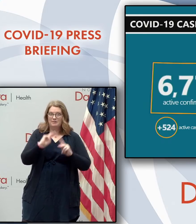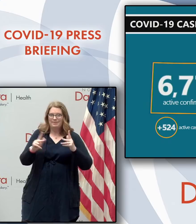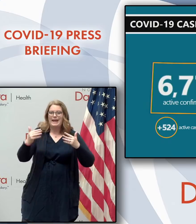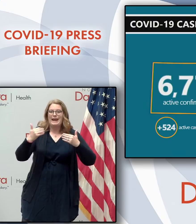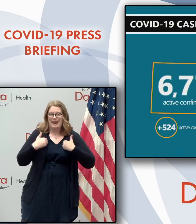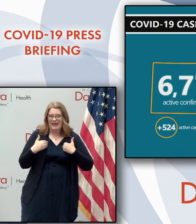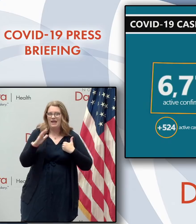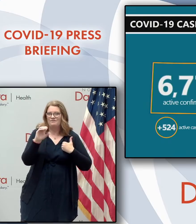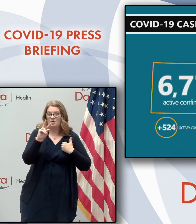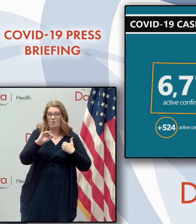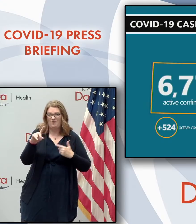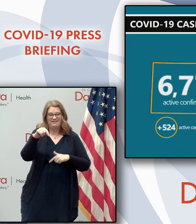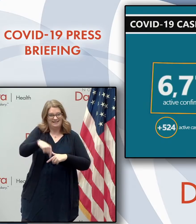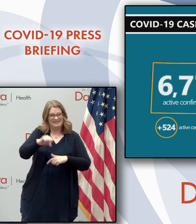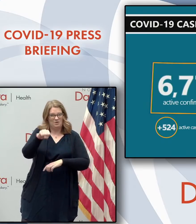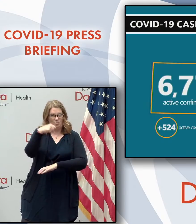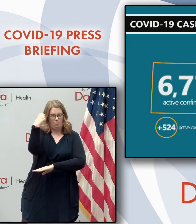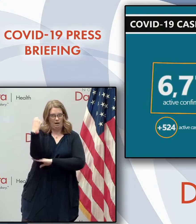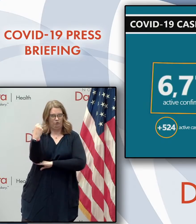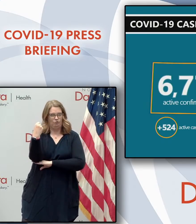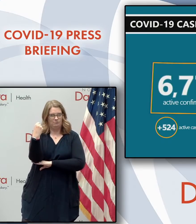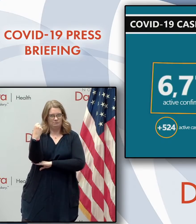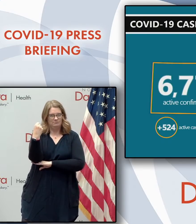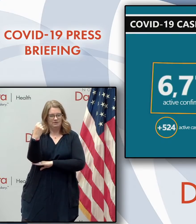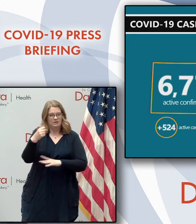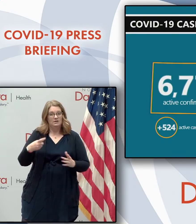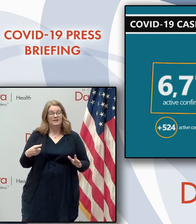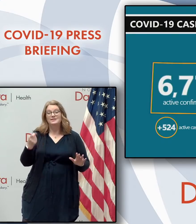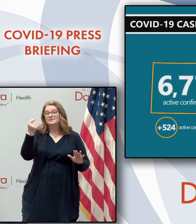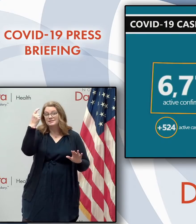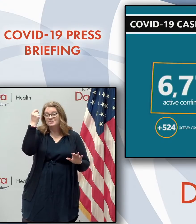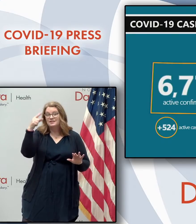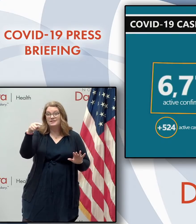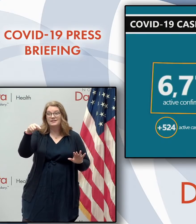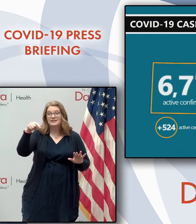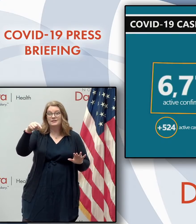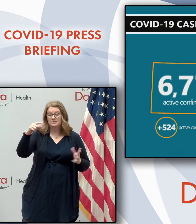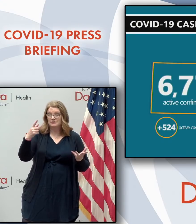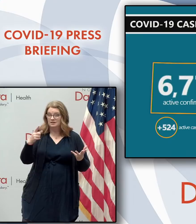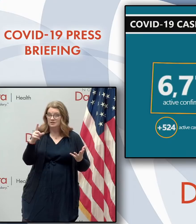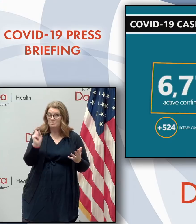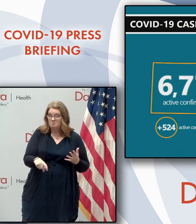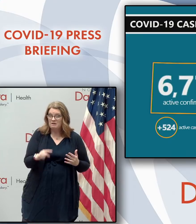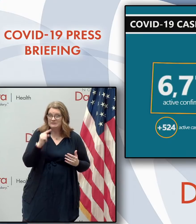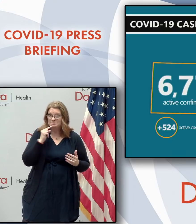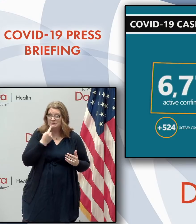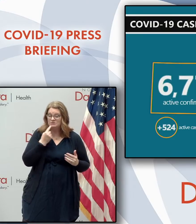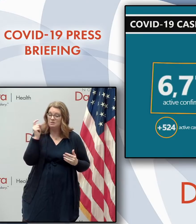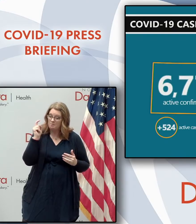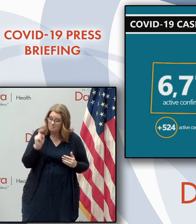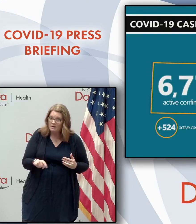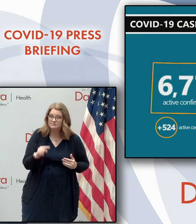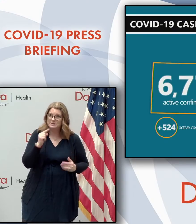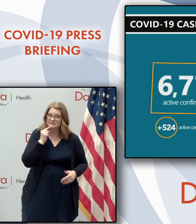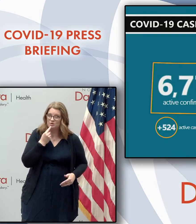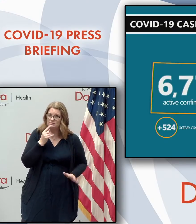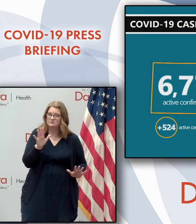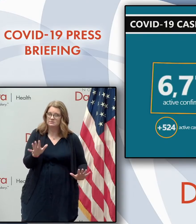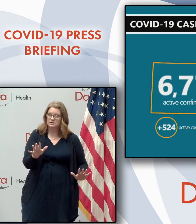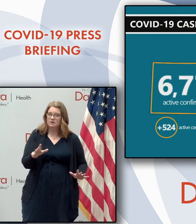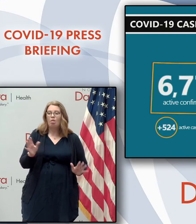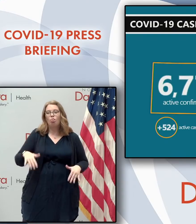this is a record. We need to be taking this pandemic in North Dakota more seriously than ever.